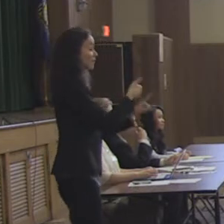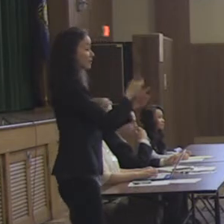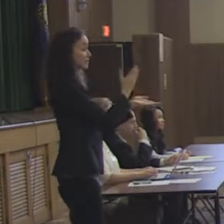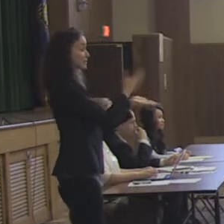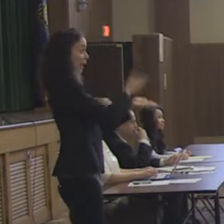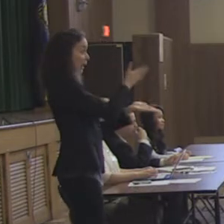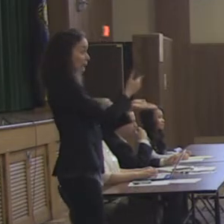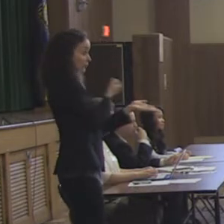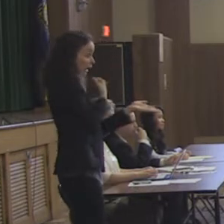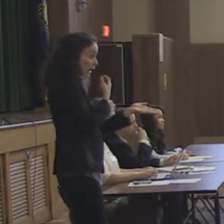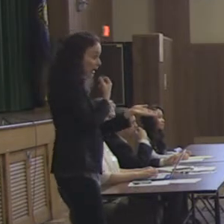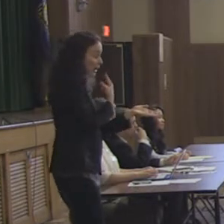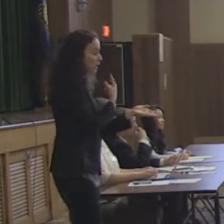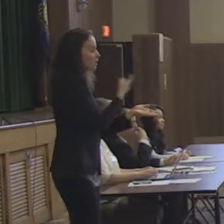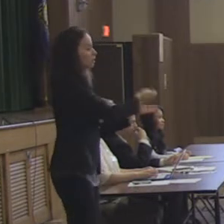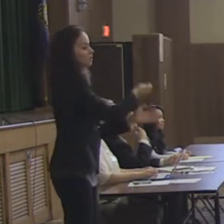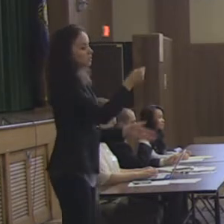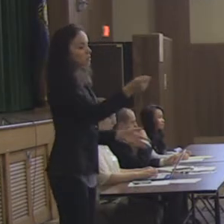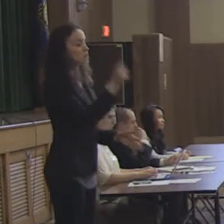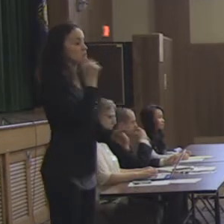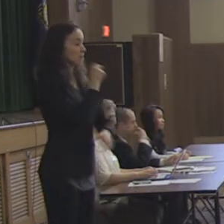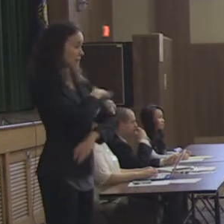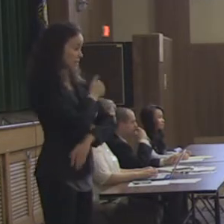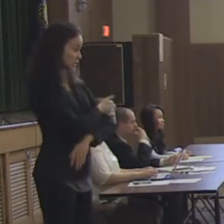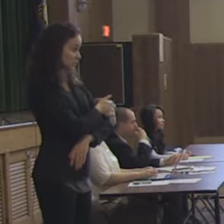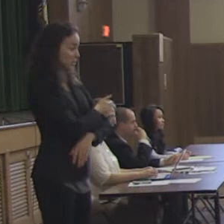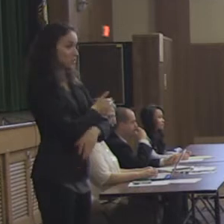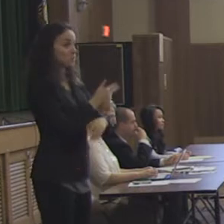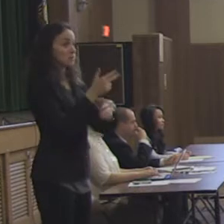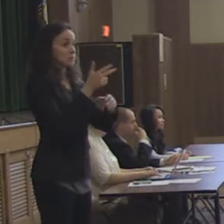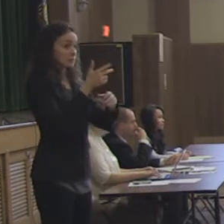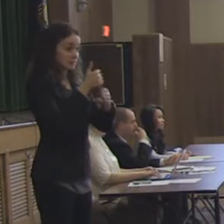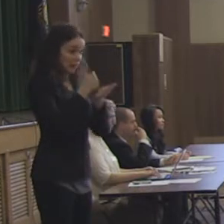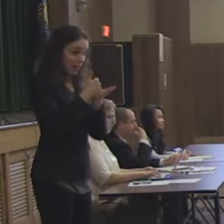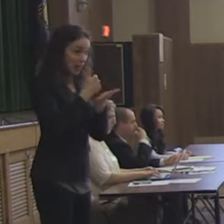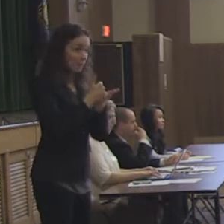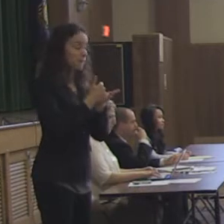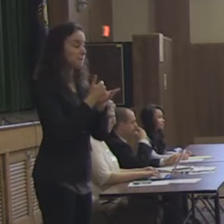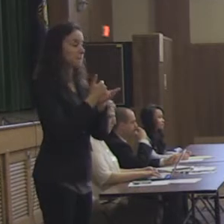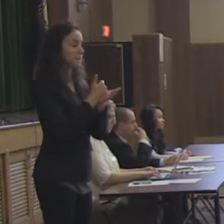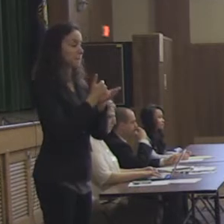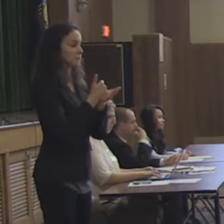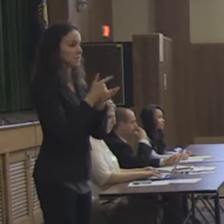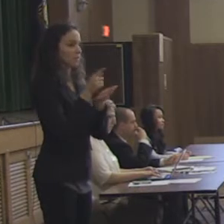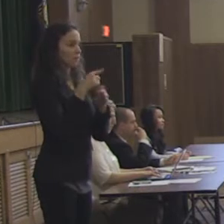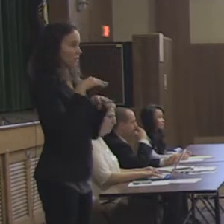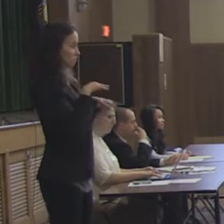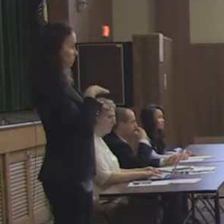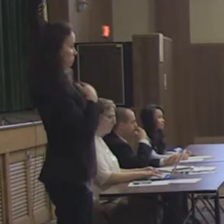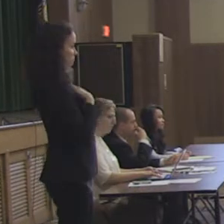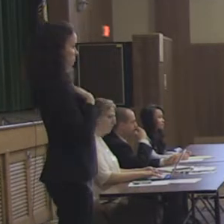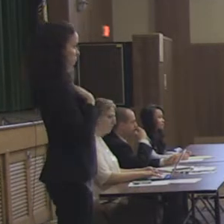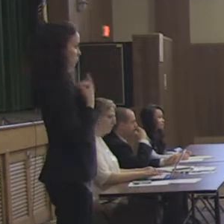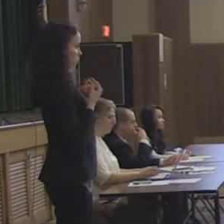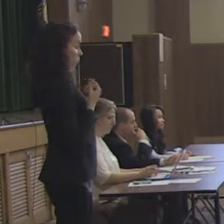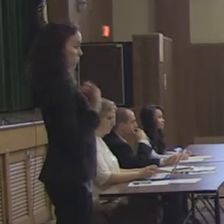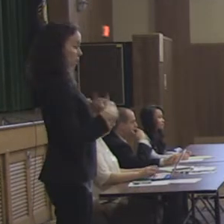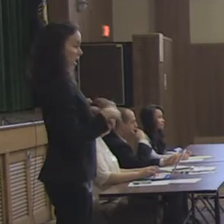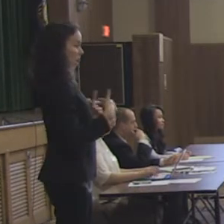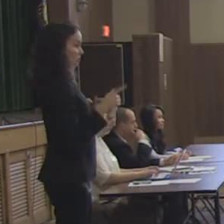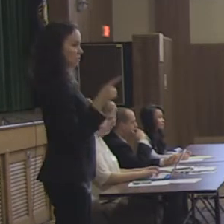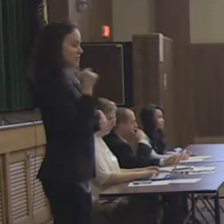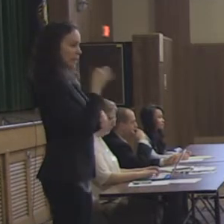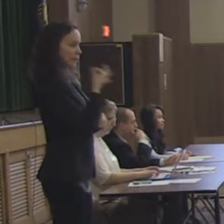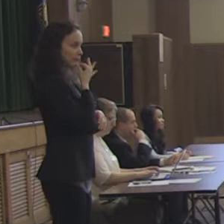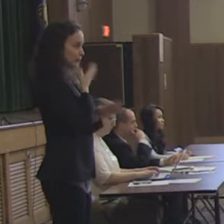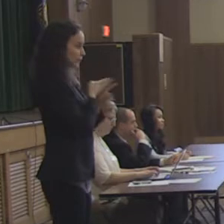but went into private hospital to get help. They saw them. I don't think they knew what to do because they're not a psychiatric facility, and